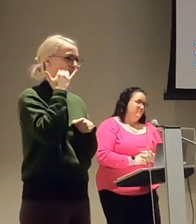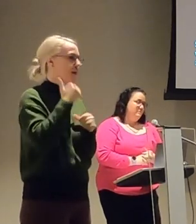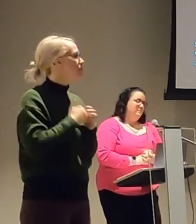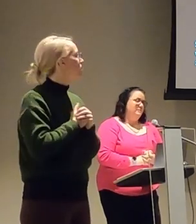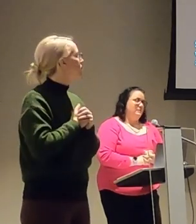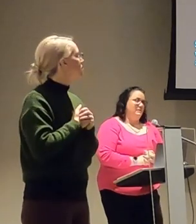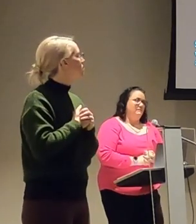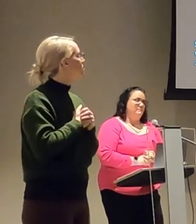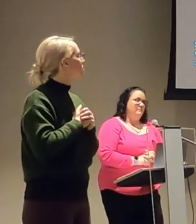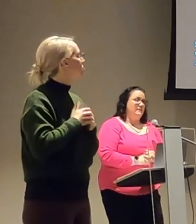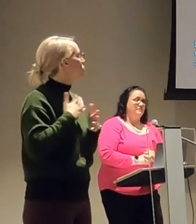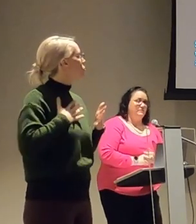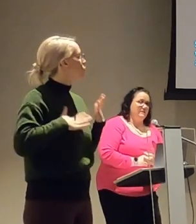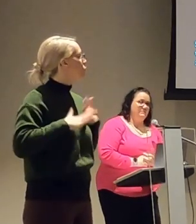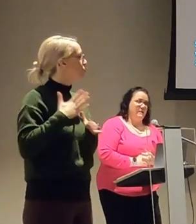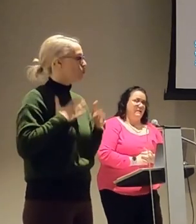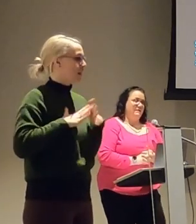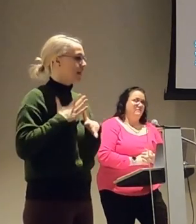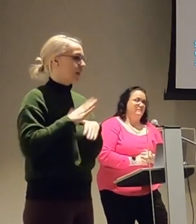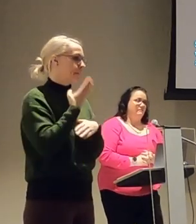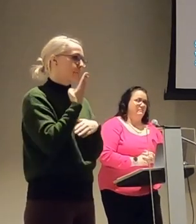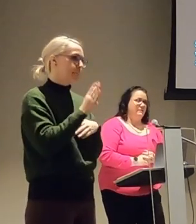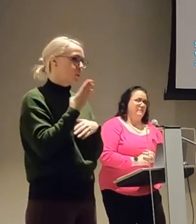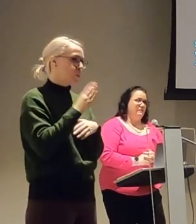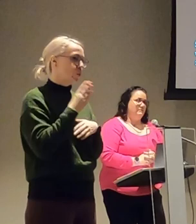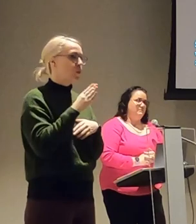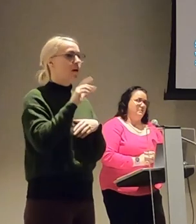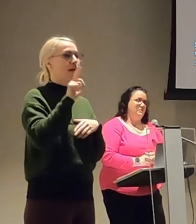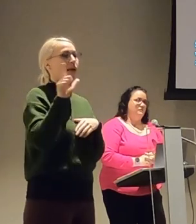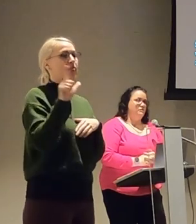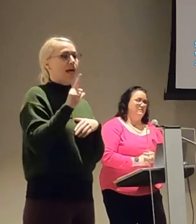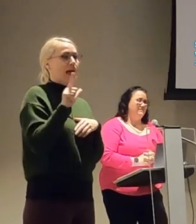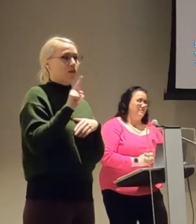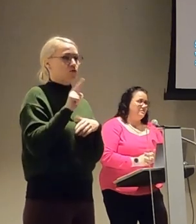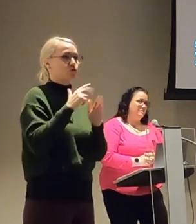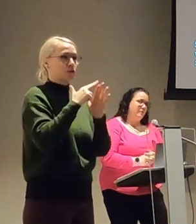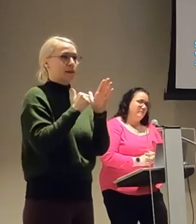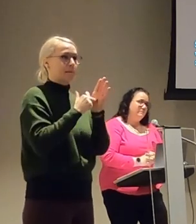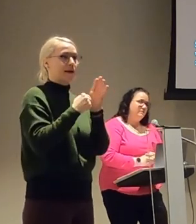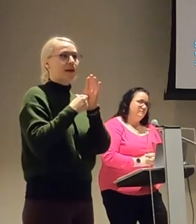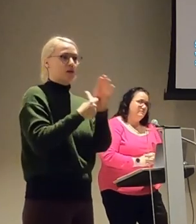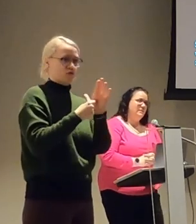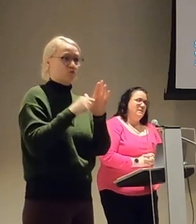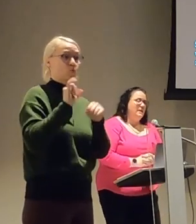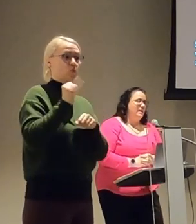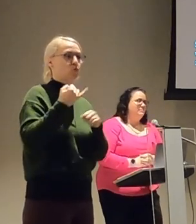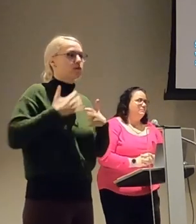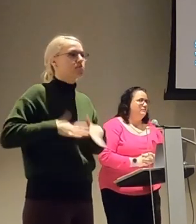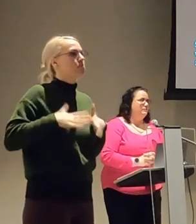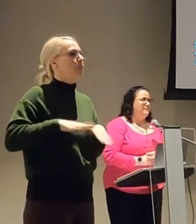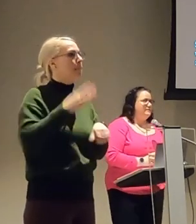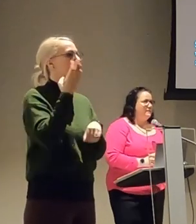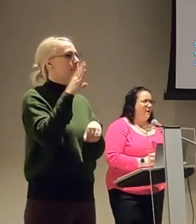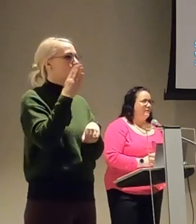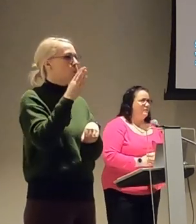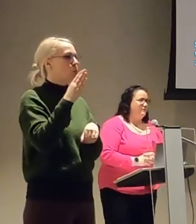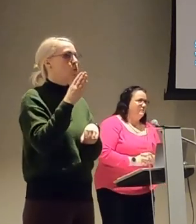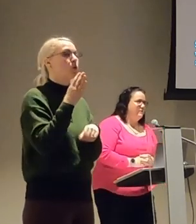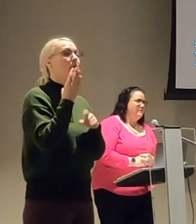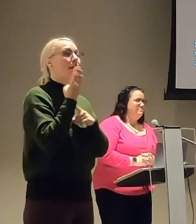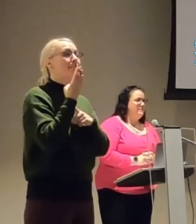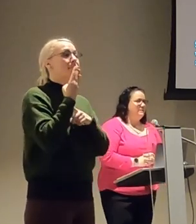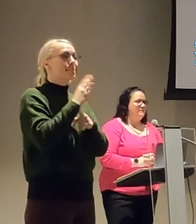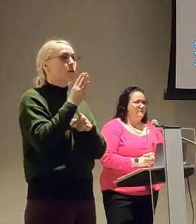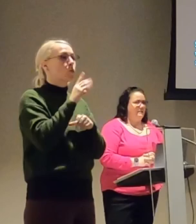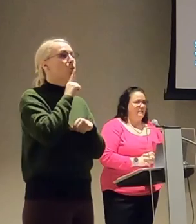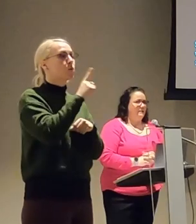blue. Lazzarini's painting, the depiction of Judith is also wearing blue. And blue is a color that